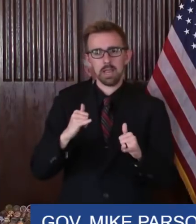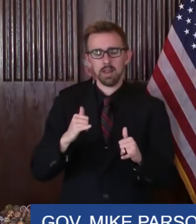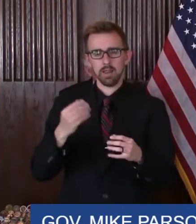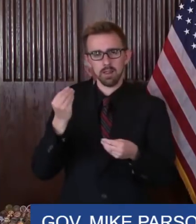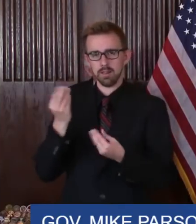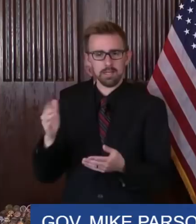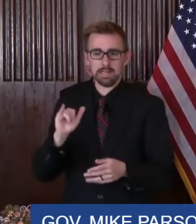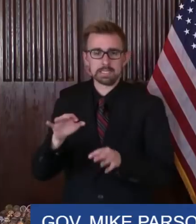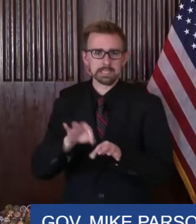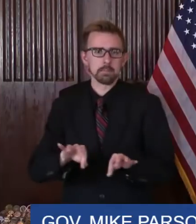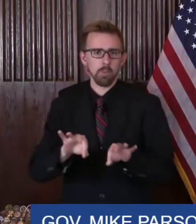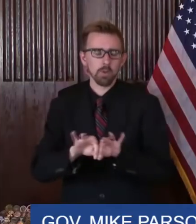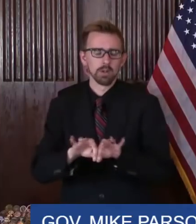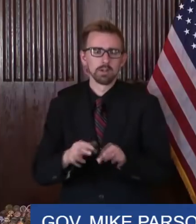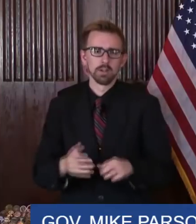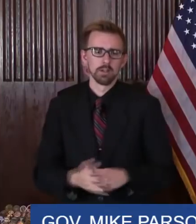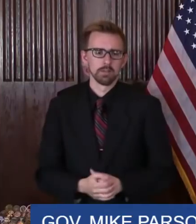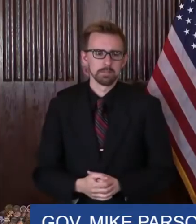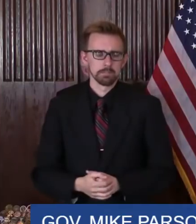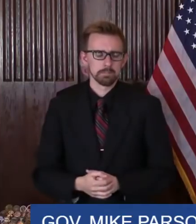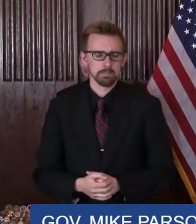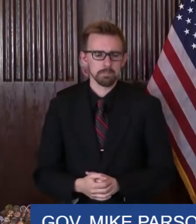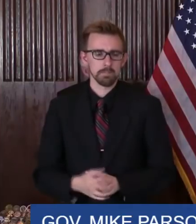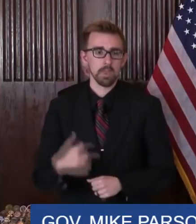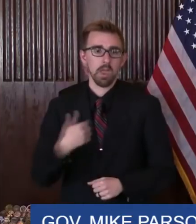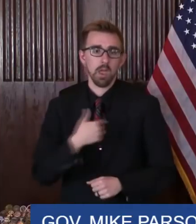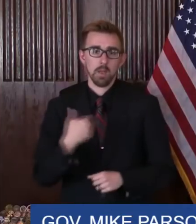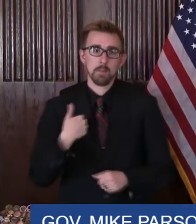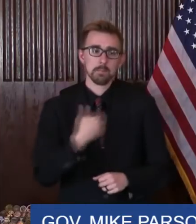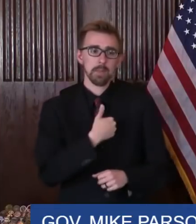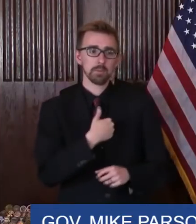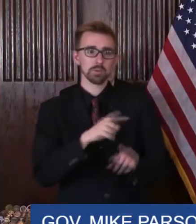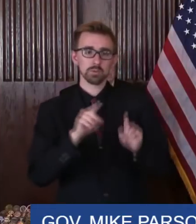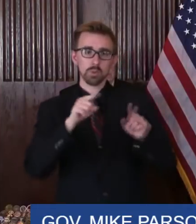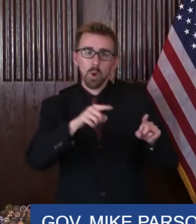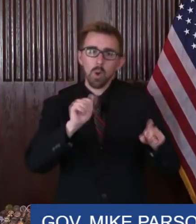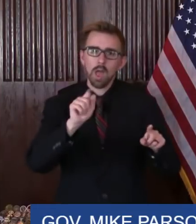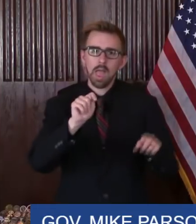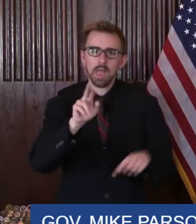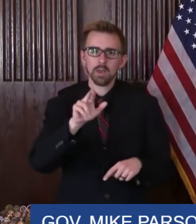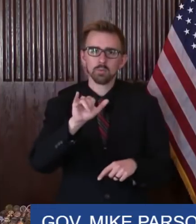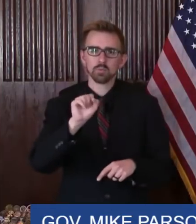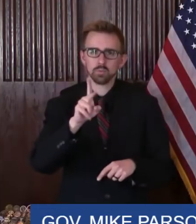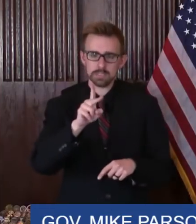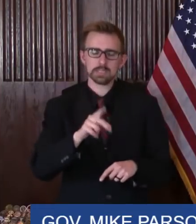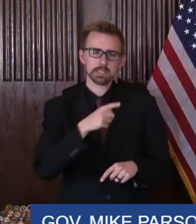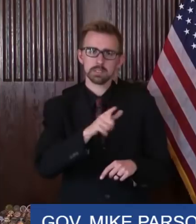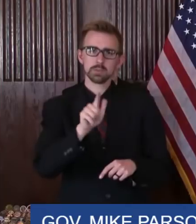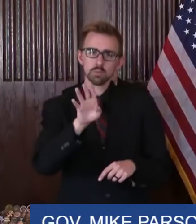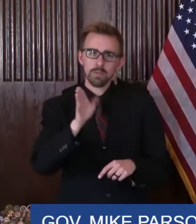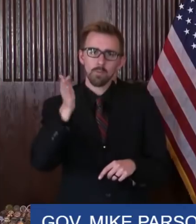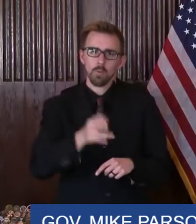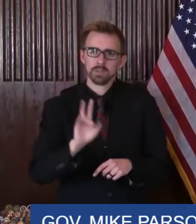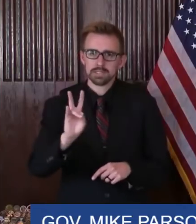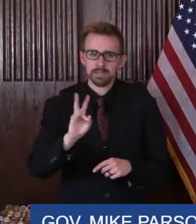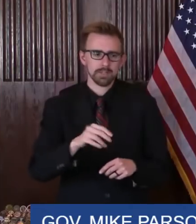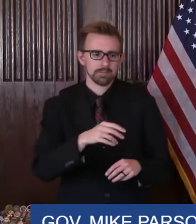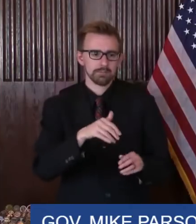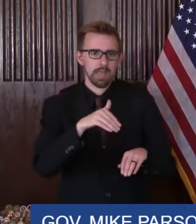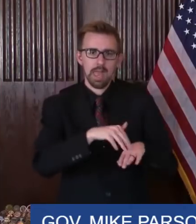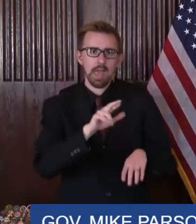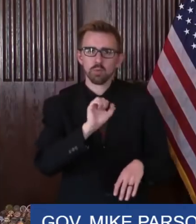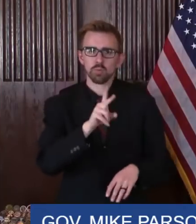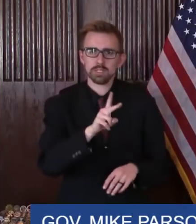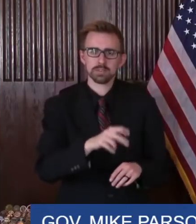this means. Our members are on the front lines every day, 24/7 in harm's way. It's